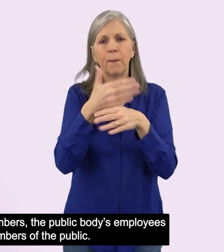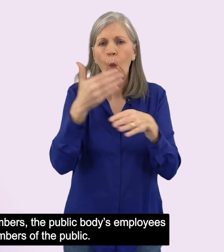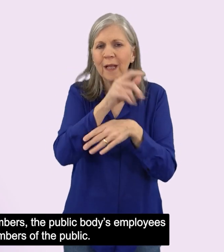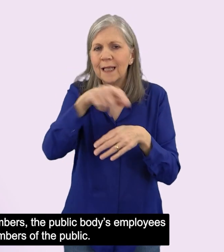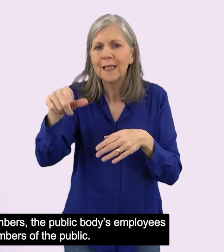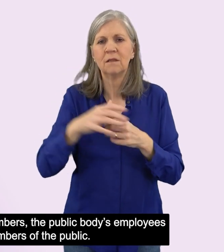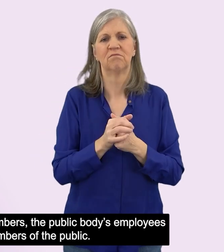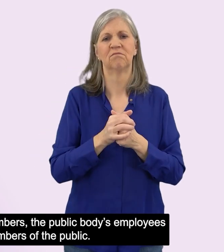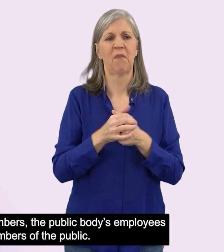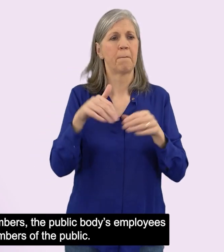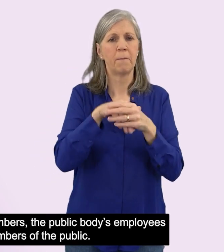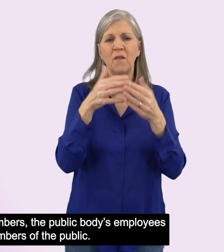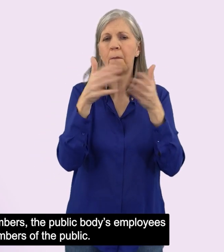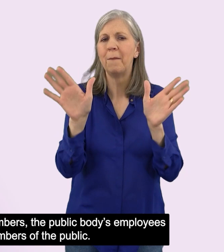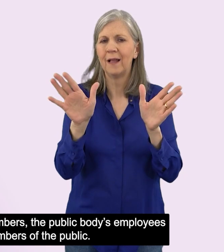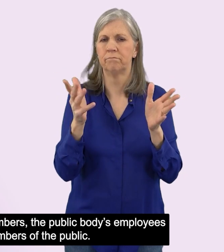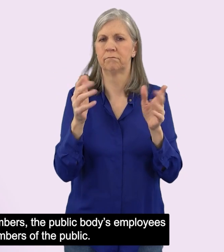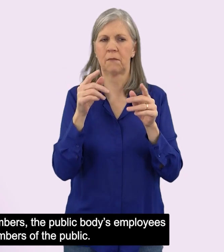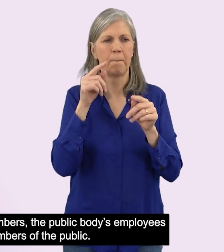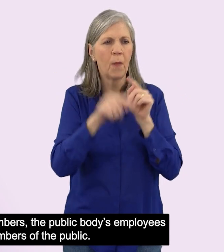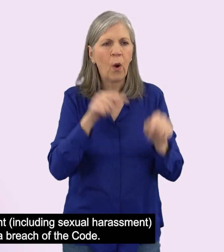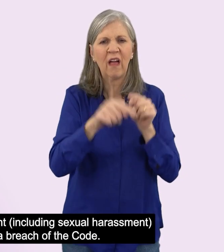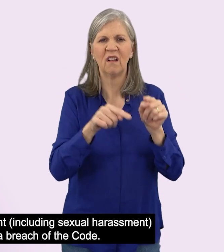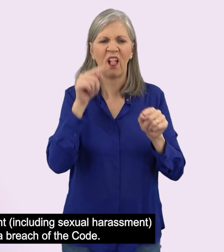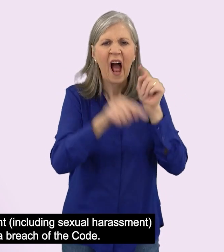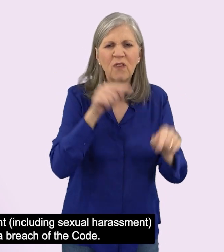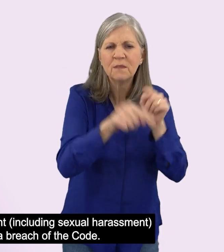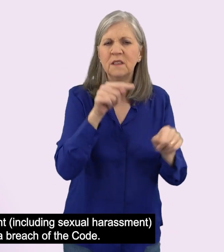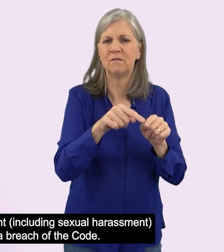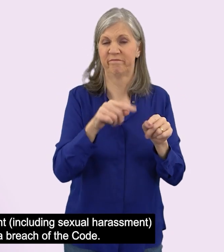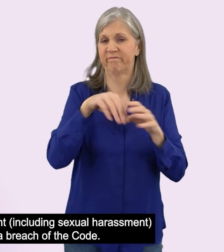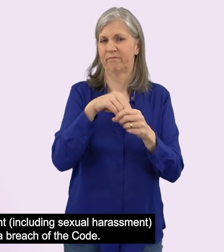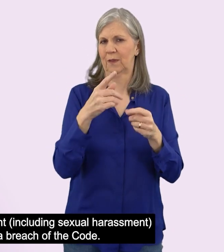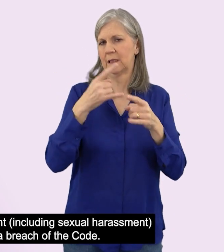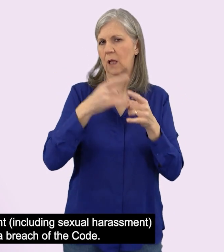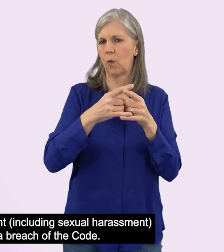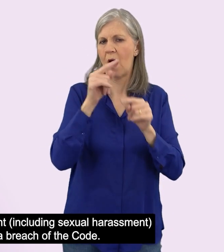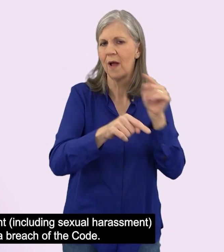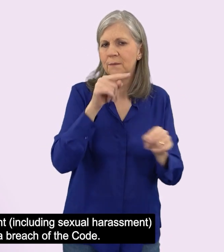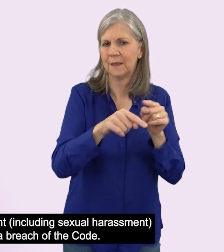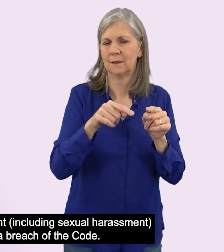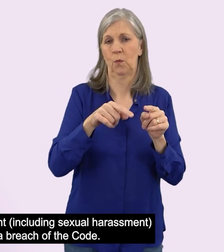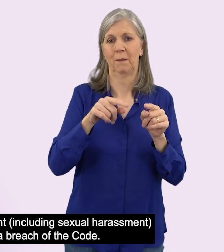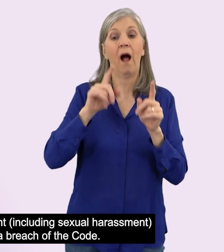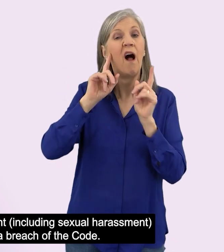fellow members, the public body's employees, and members of the public. Bullying or